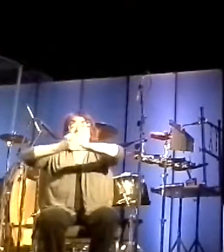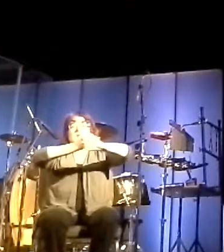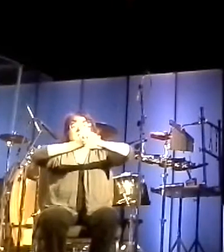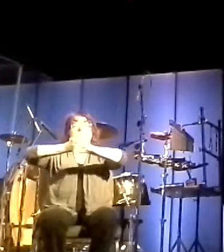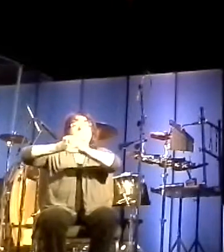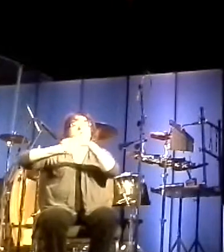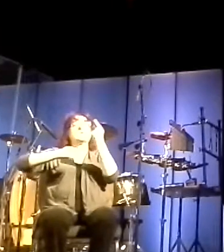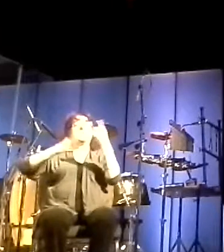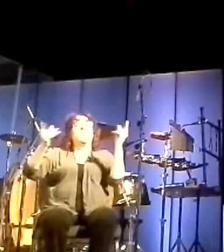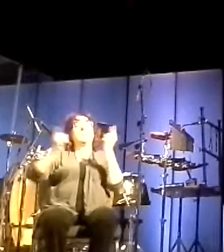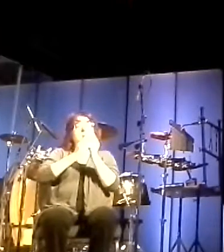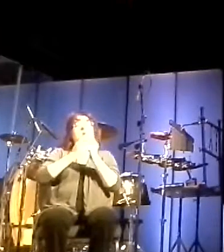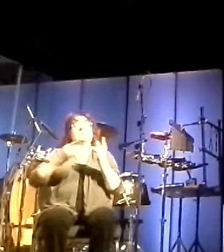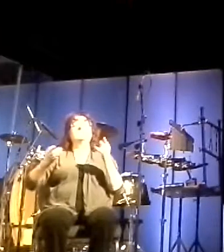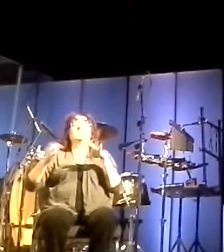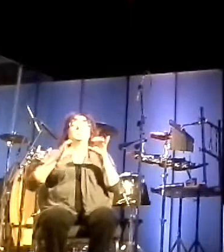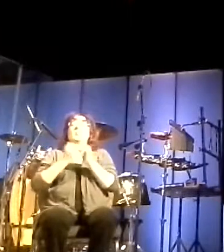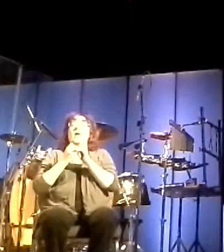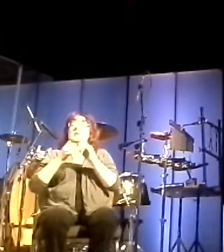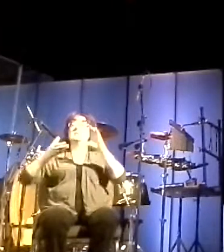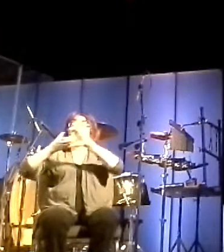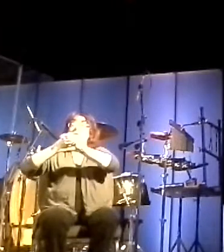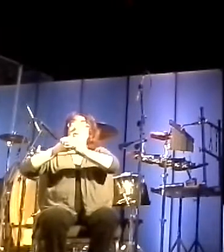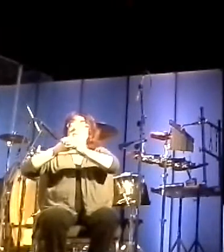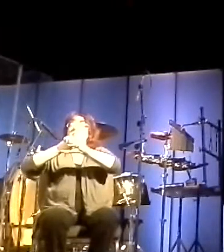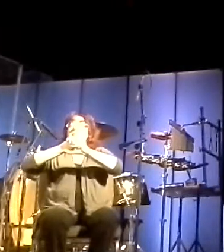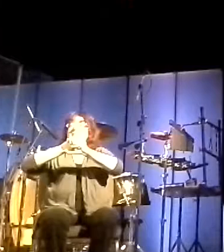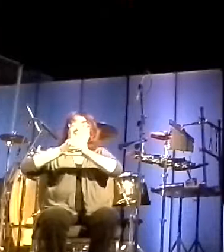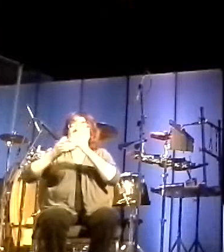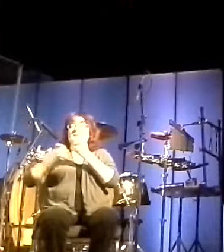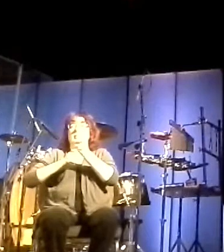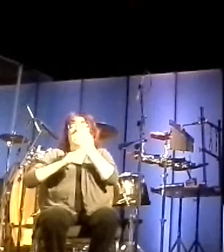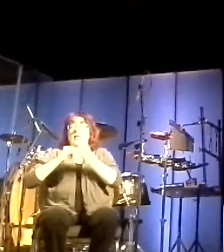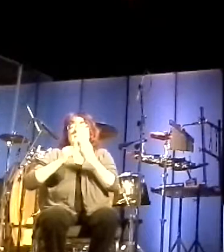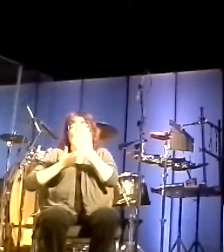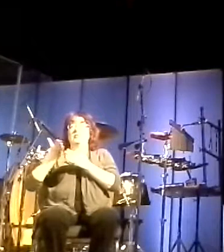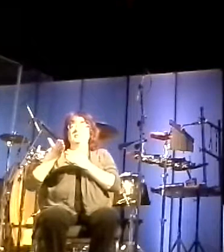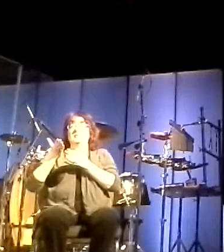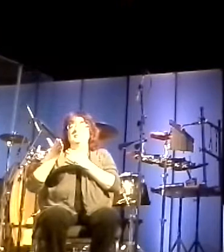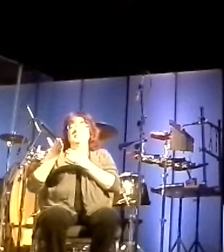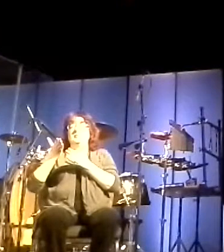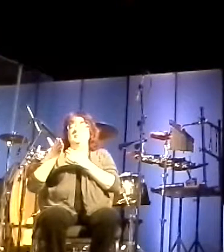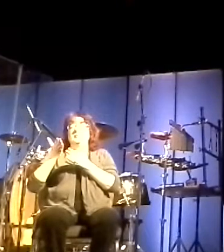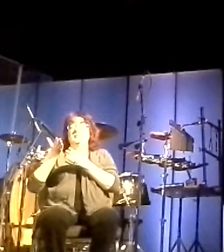Today, or maybe somebody you want to meet, let's do that across the room, all right? I'm just kidding on that last part.